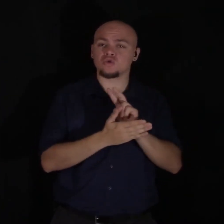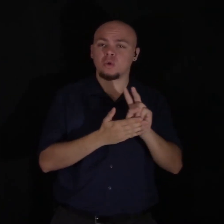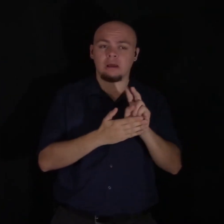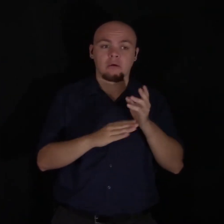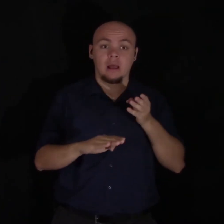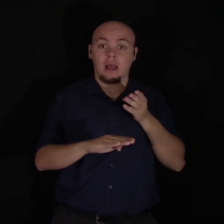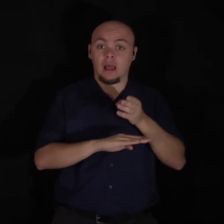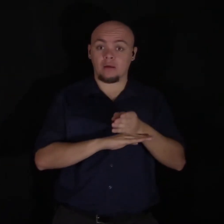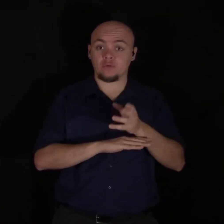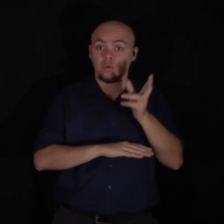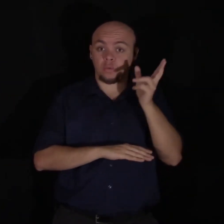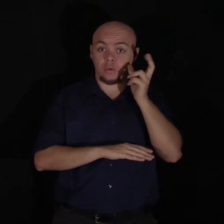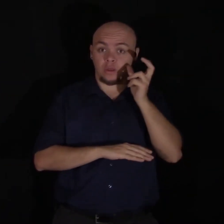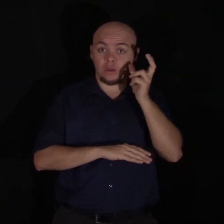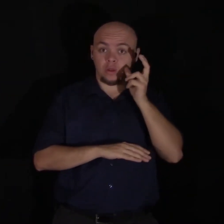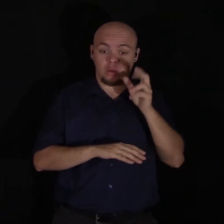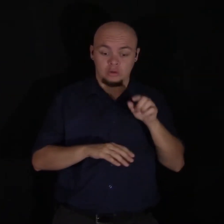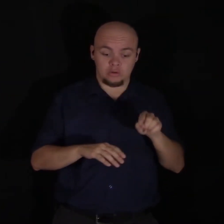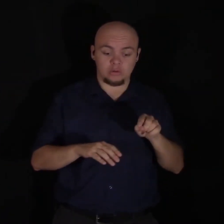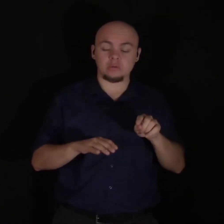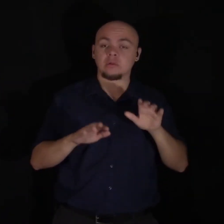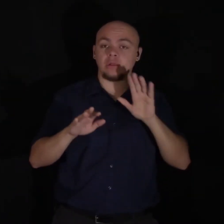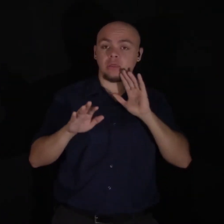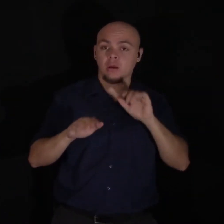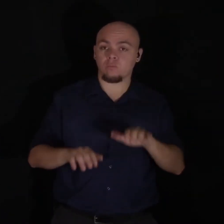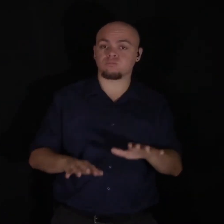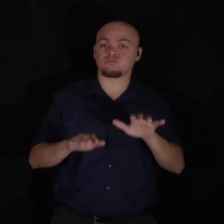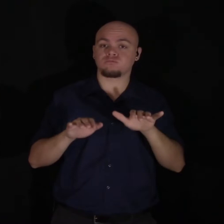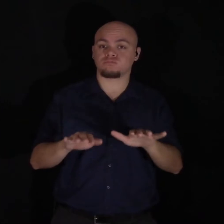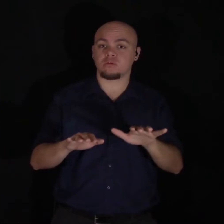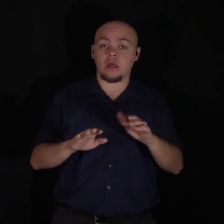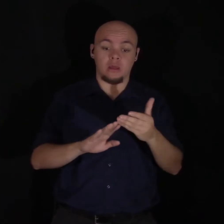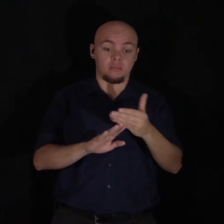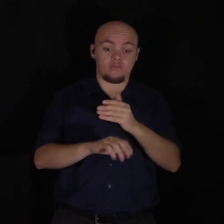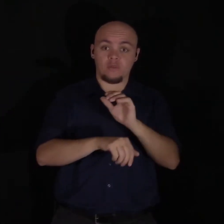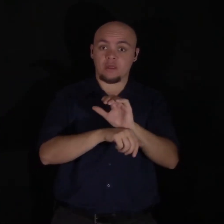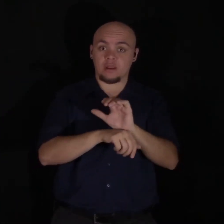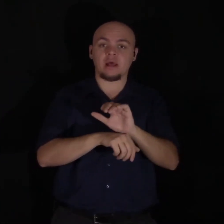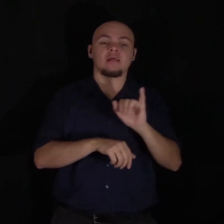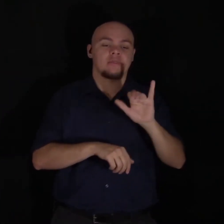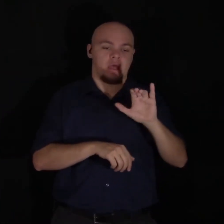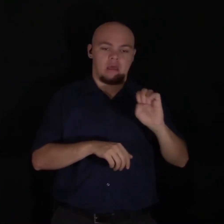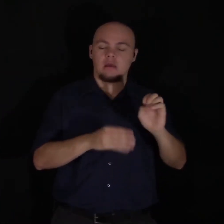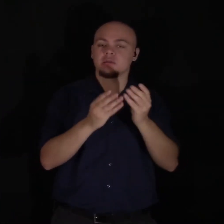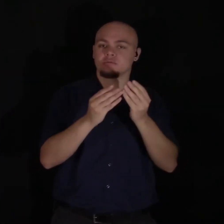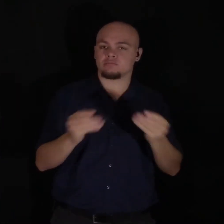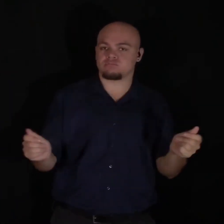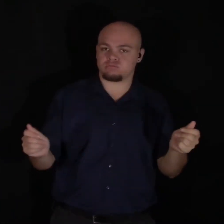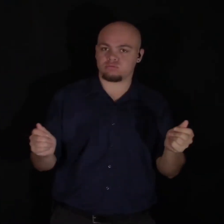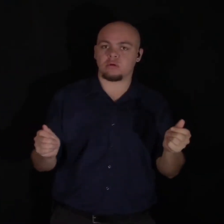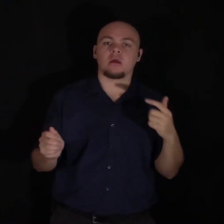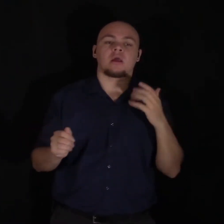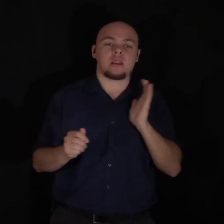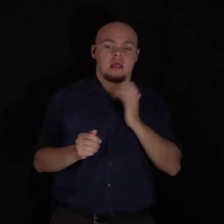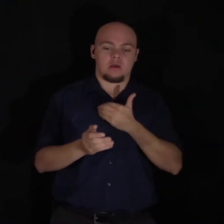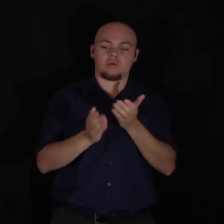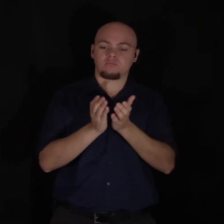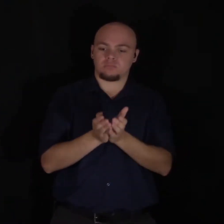we heard the ground sea, and before the night the ice broke and freed our ship. We, however, lay